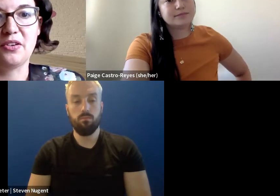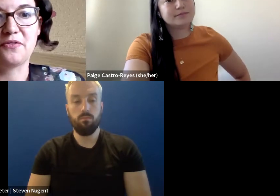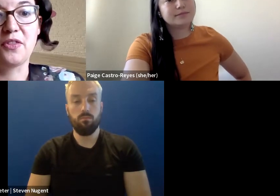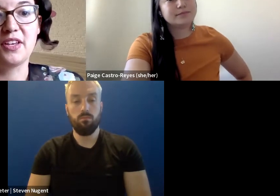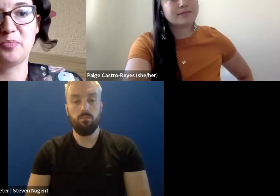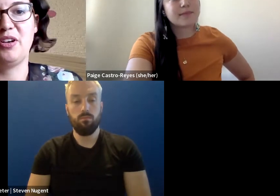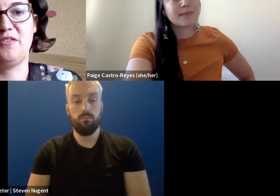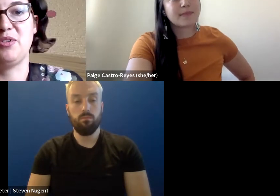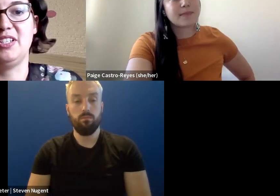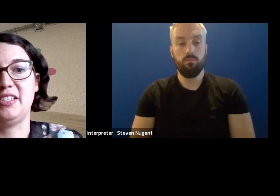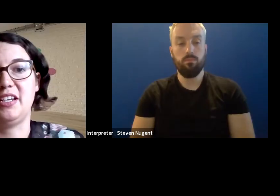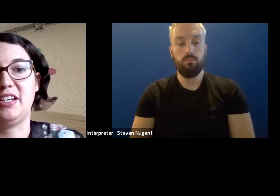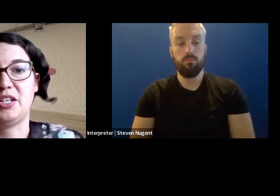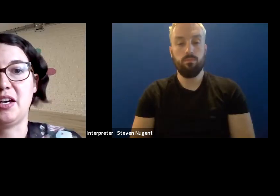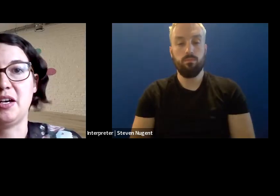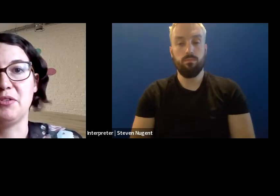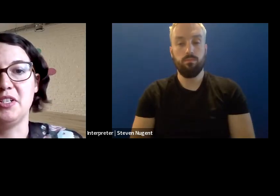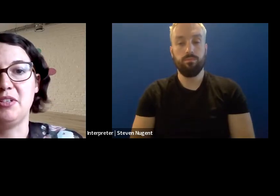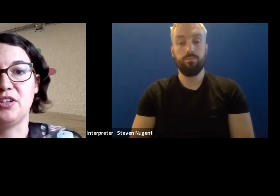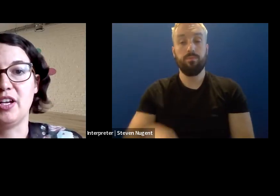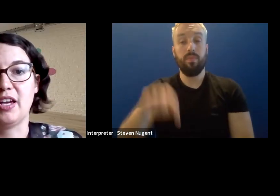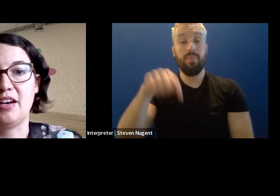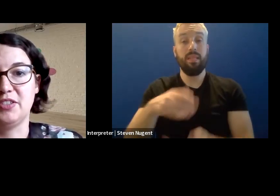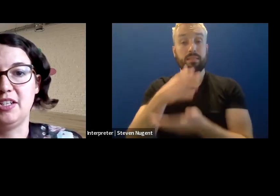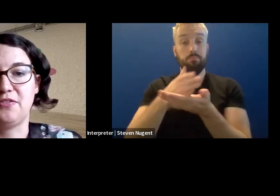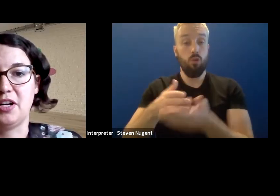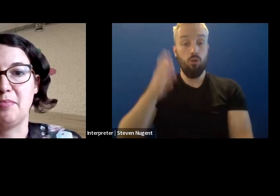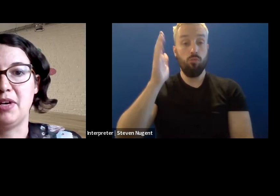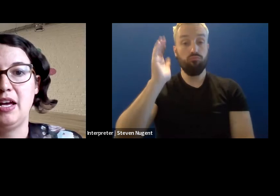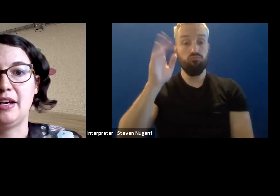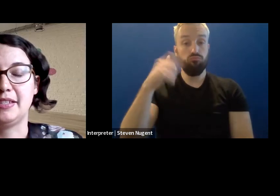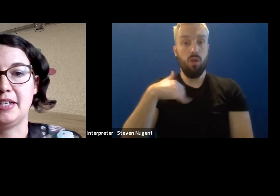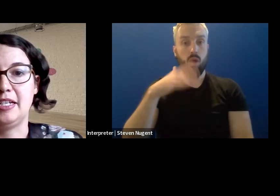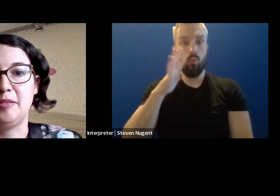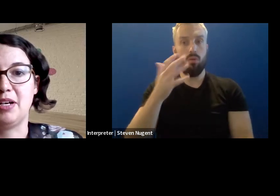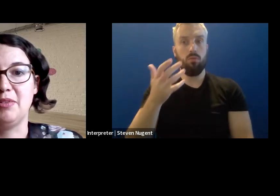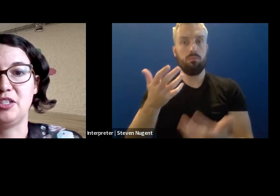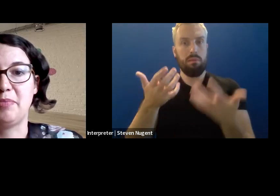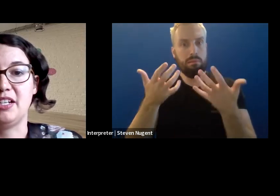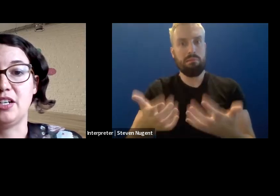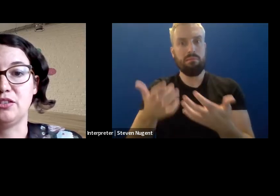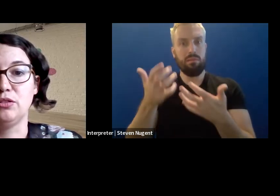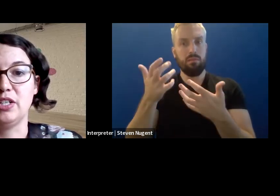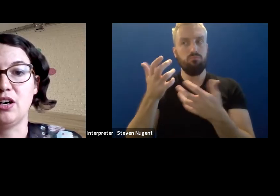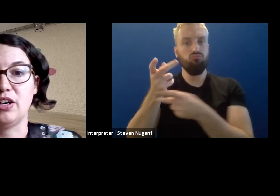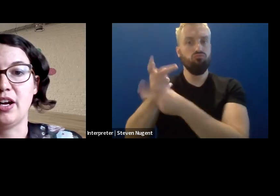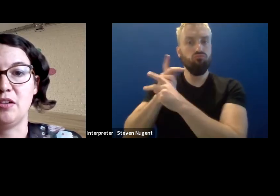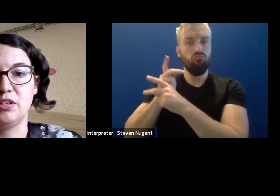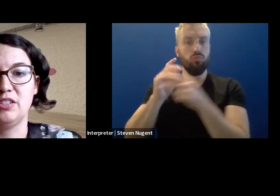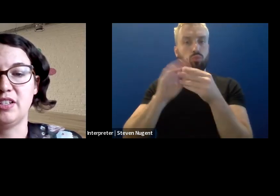So for this part of the presentation, I'm going to be drawing heavily from a study published by Dr.